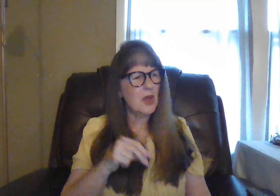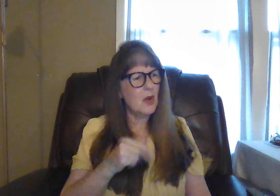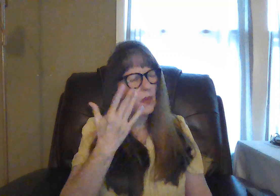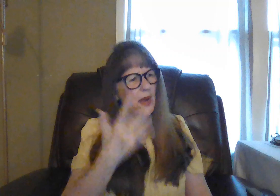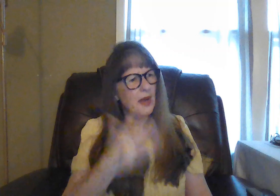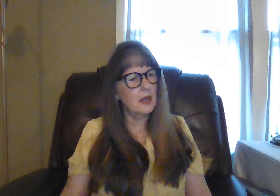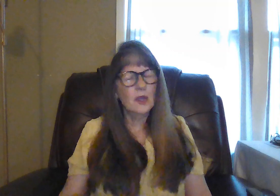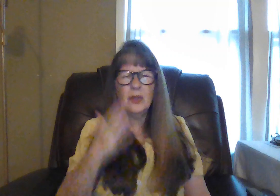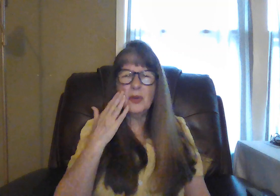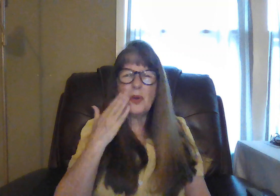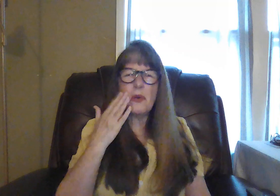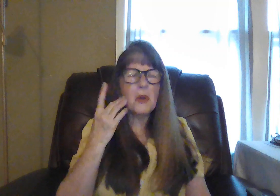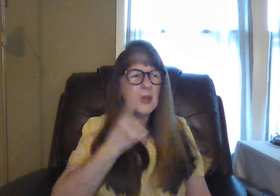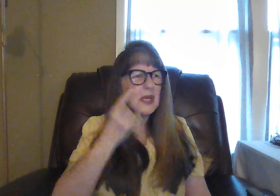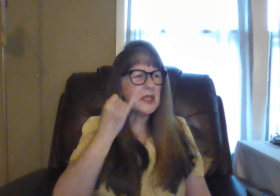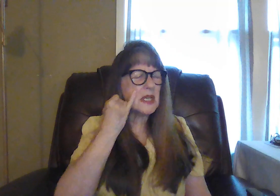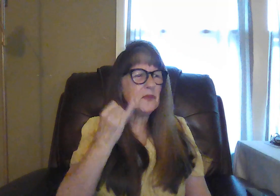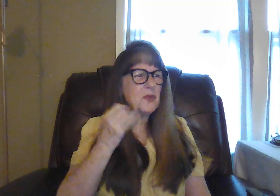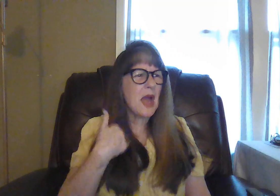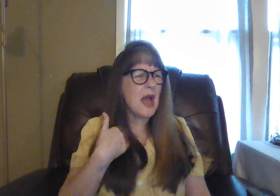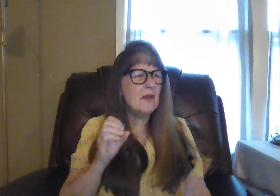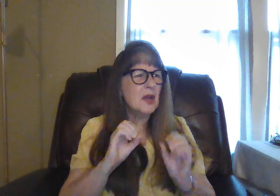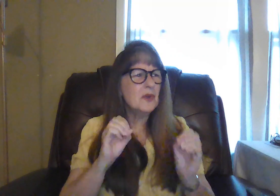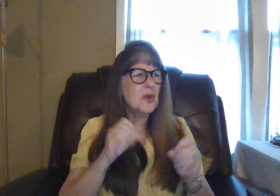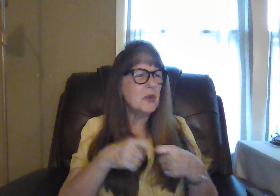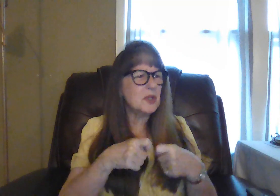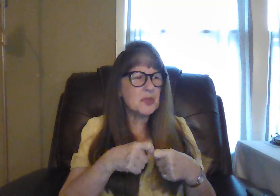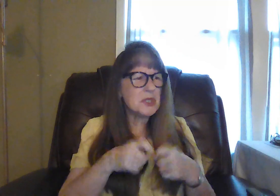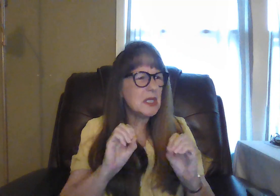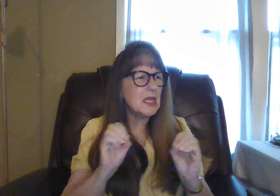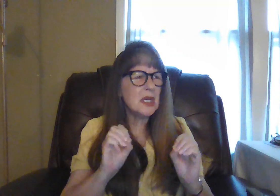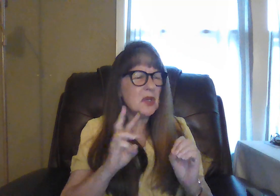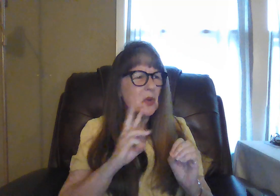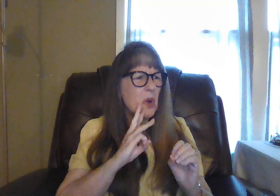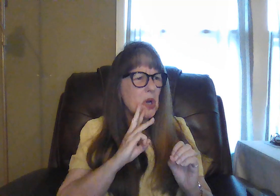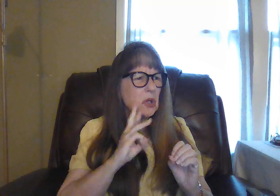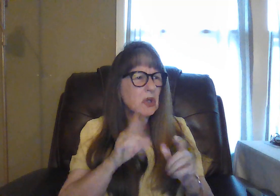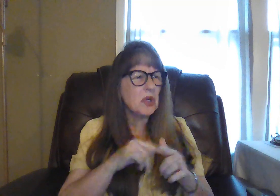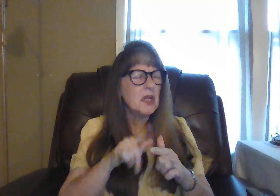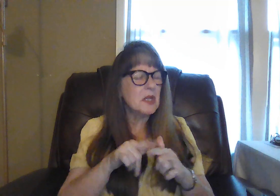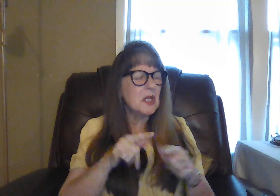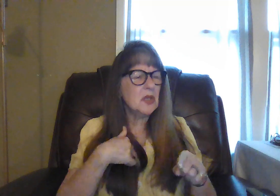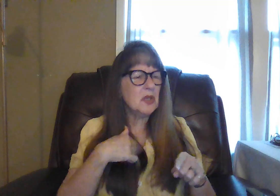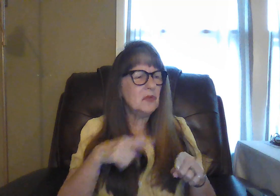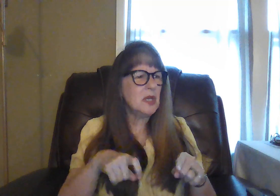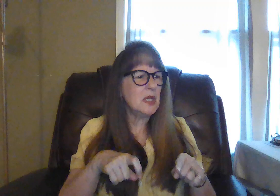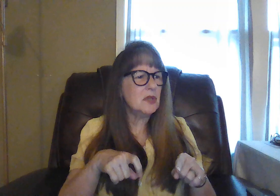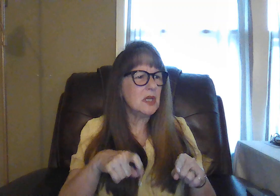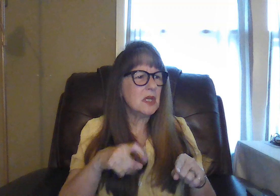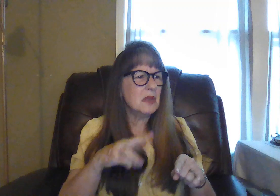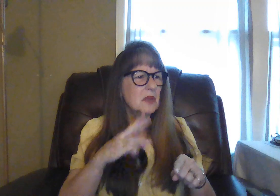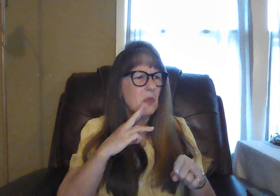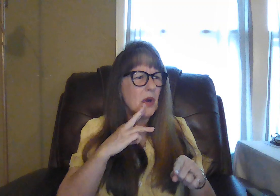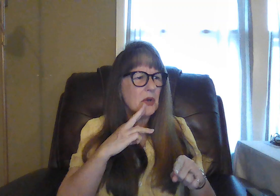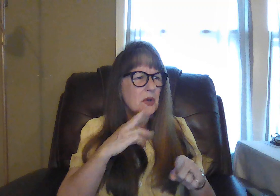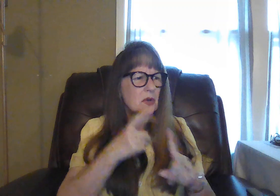No, why? Because if you have no electricity, no water, then you need to get the water